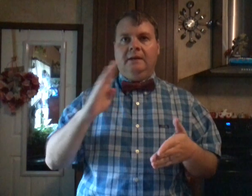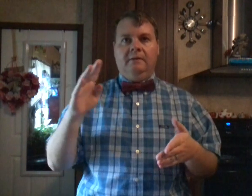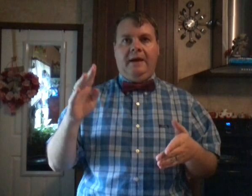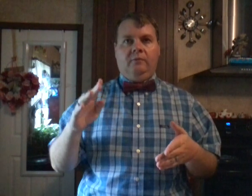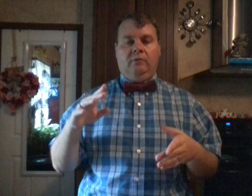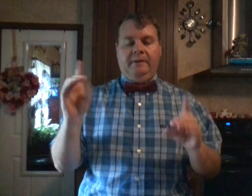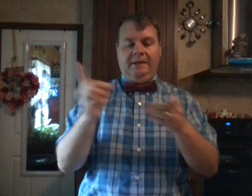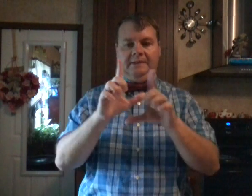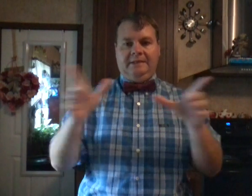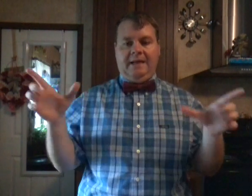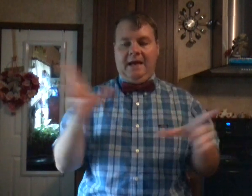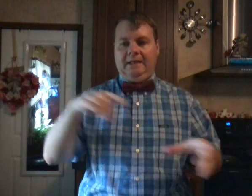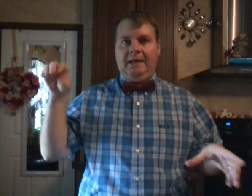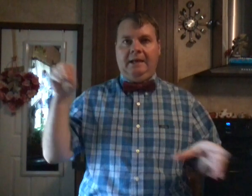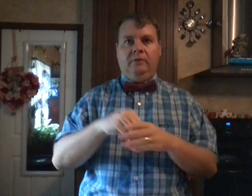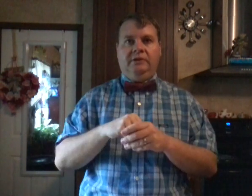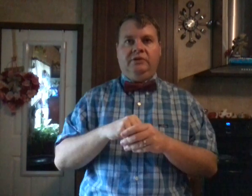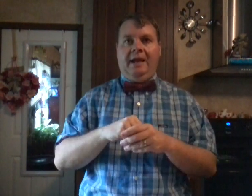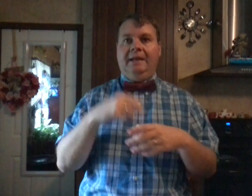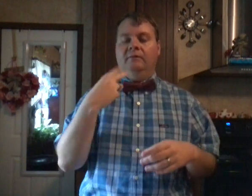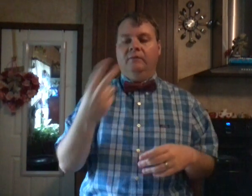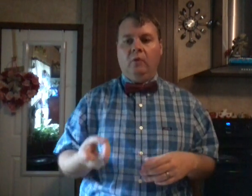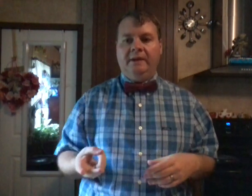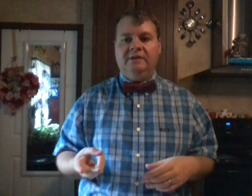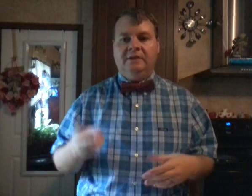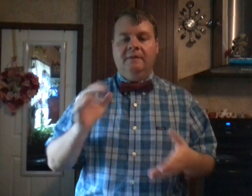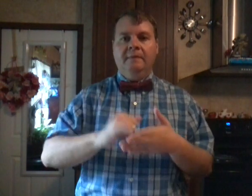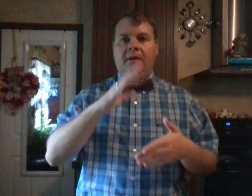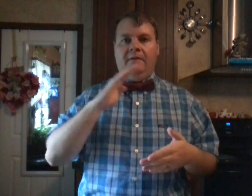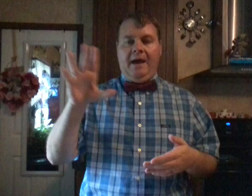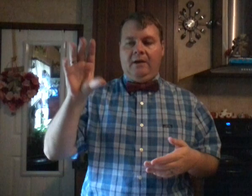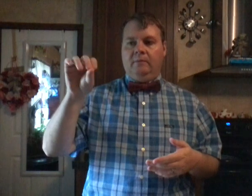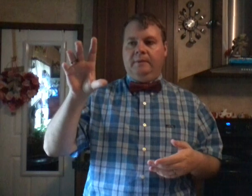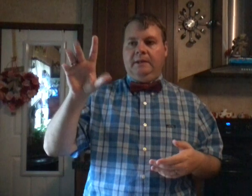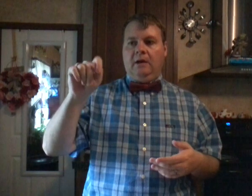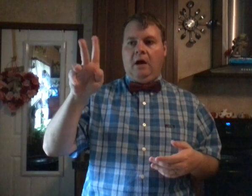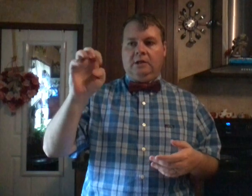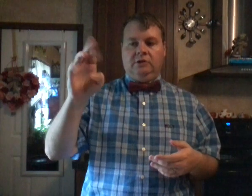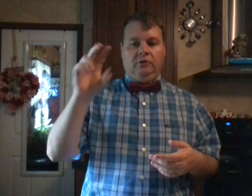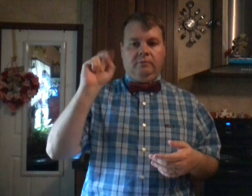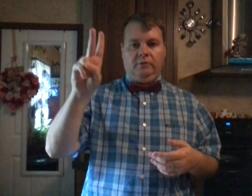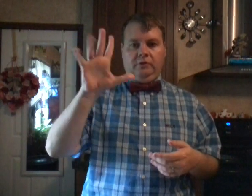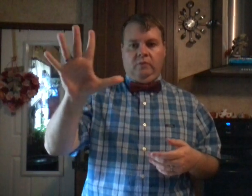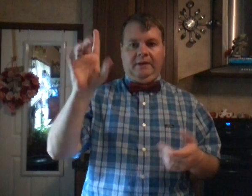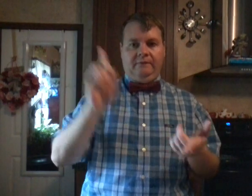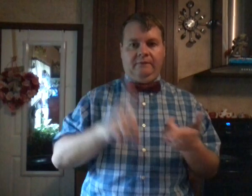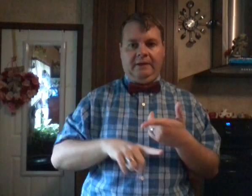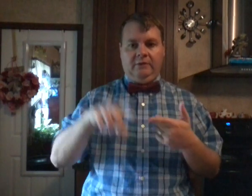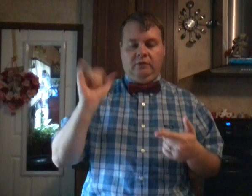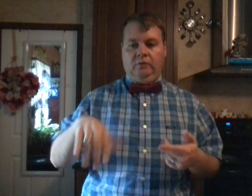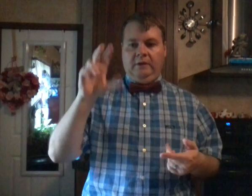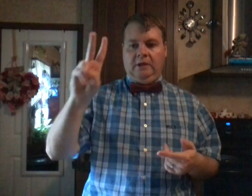That will be in sign language and in voice. That will be October the 25th to the